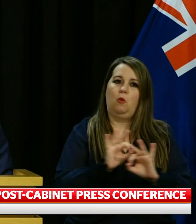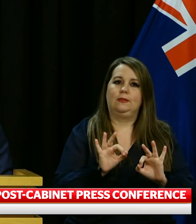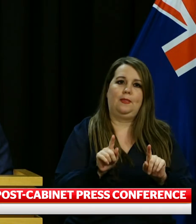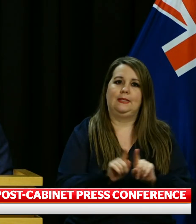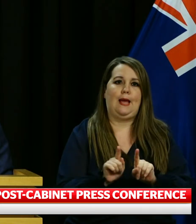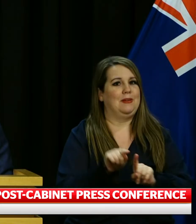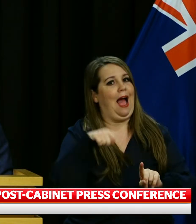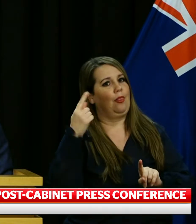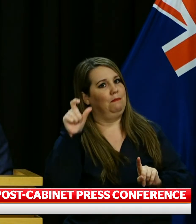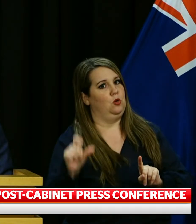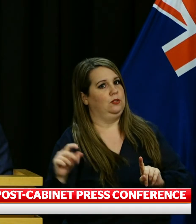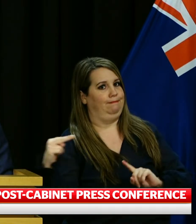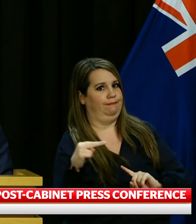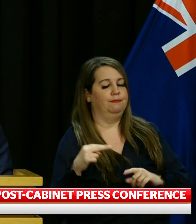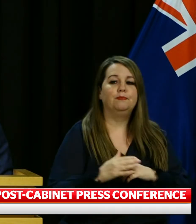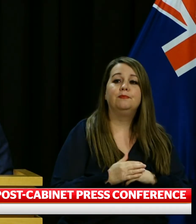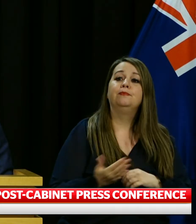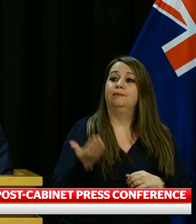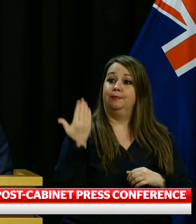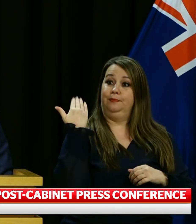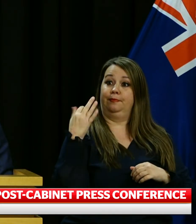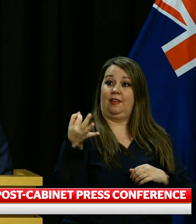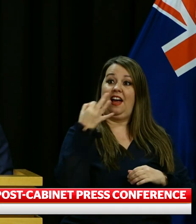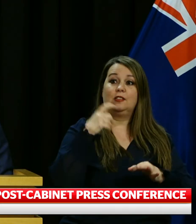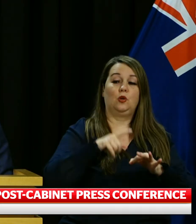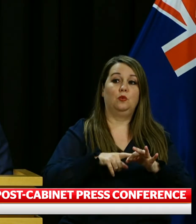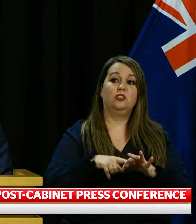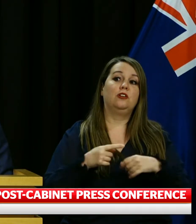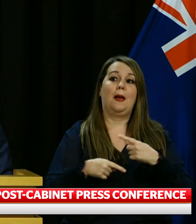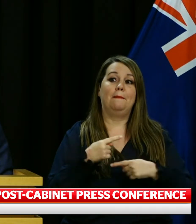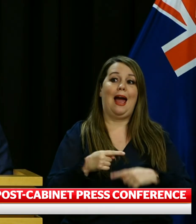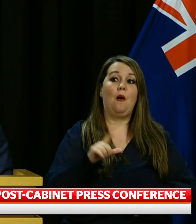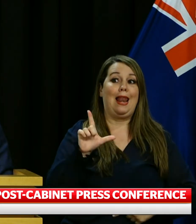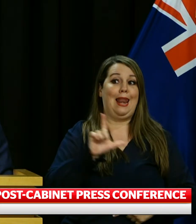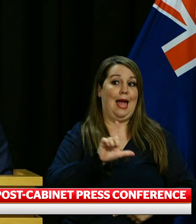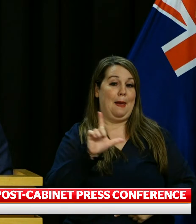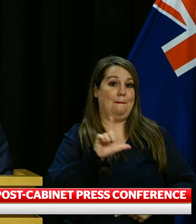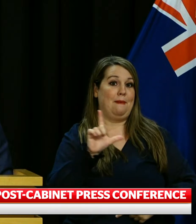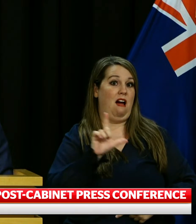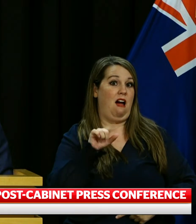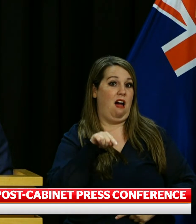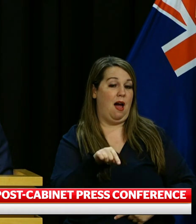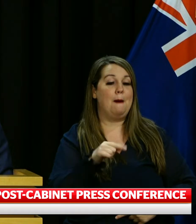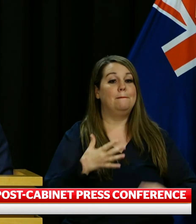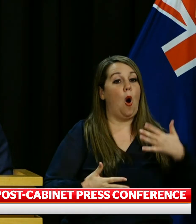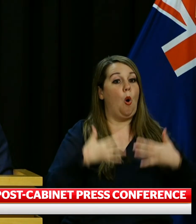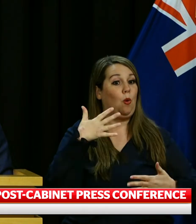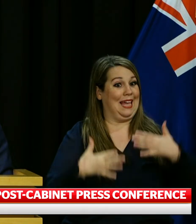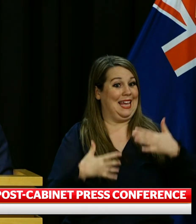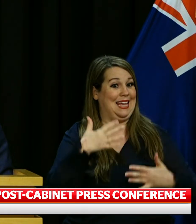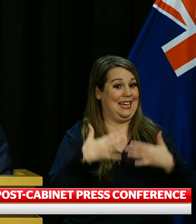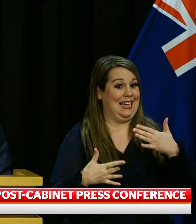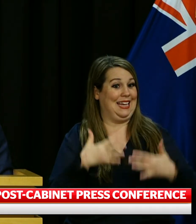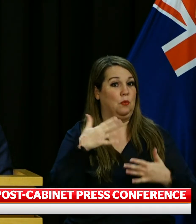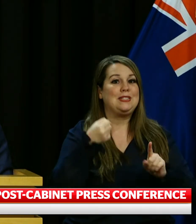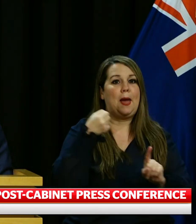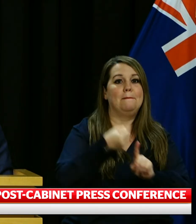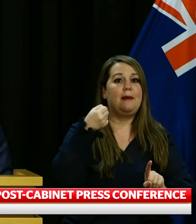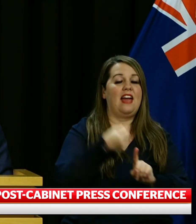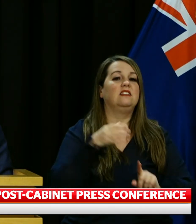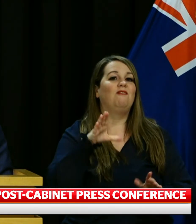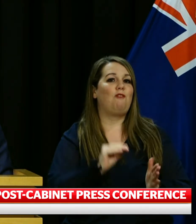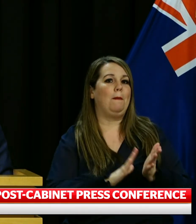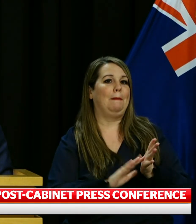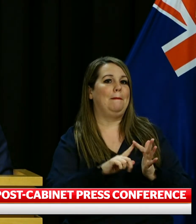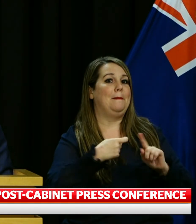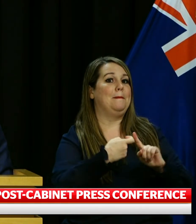had a bit of a tumultuous period during that polling period in terms of what happened with Mika Paitiri, and I think Stuart Nash came into part of that